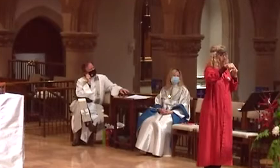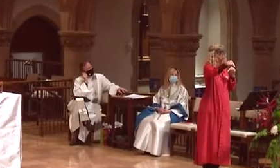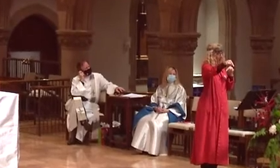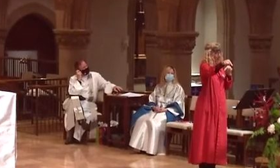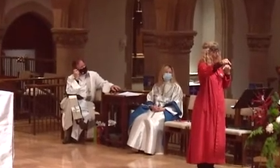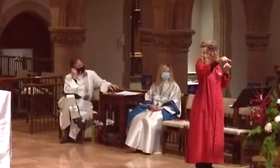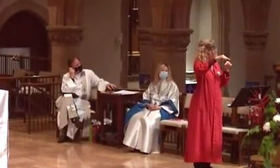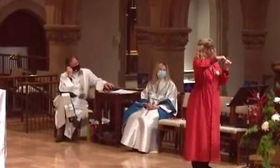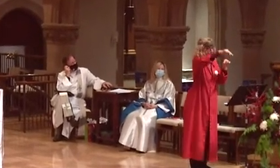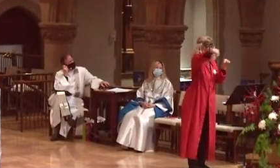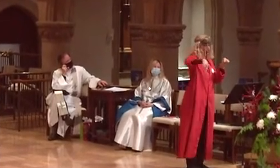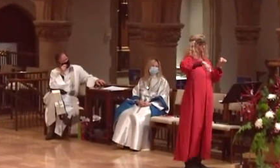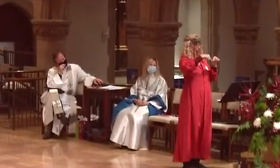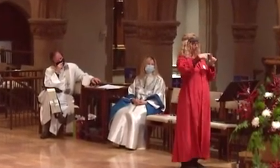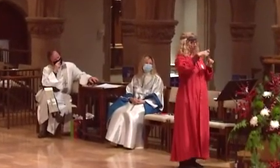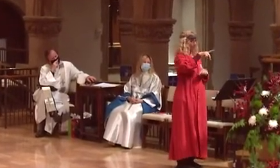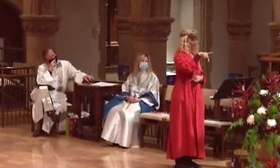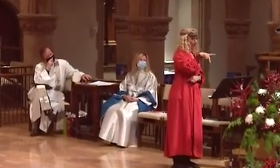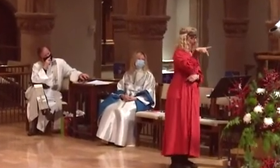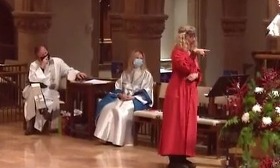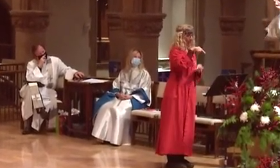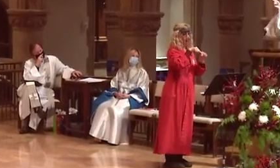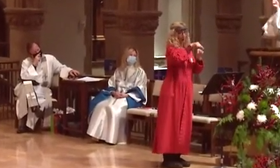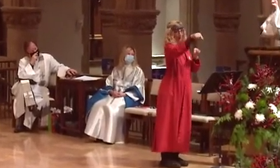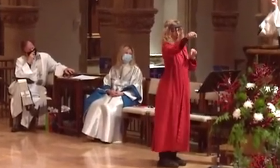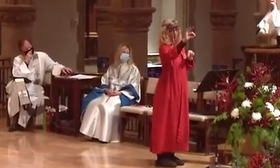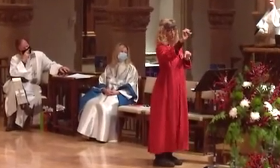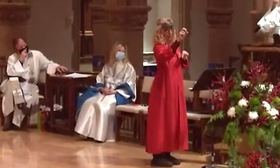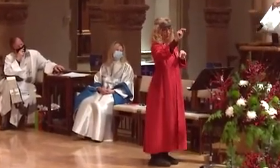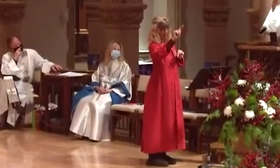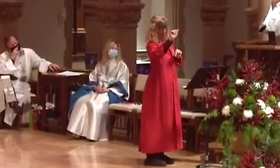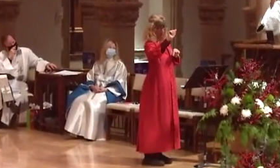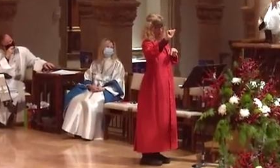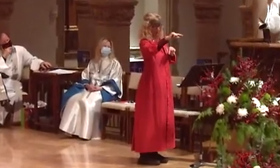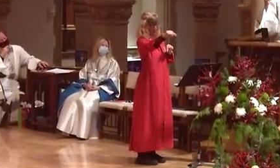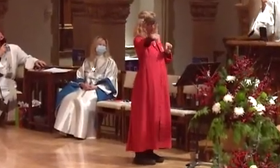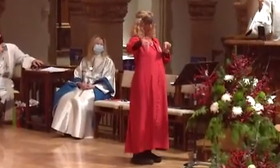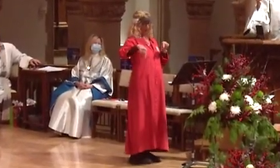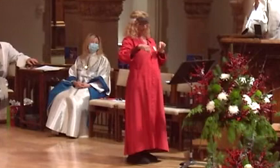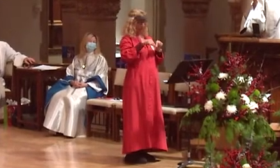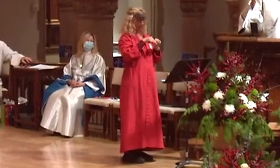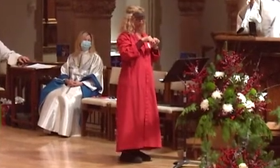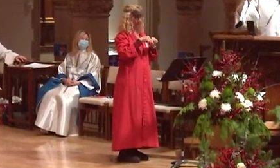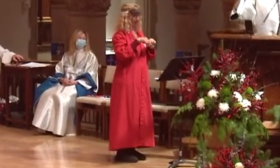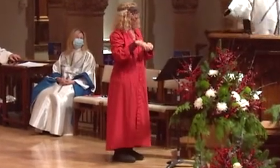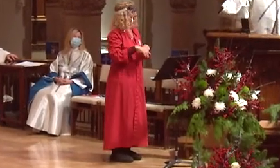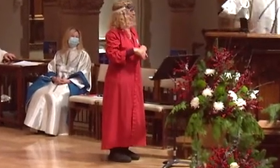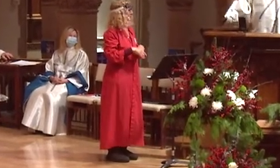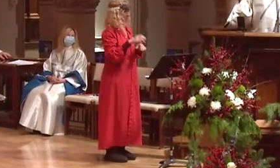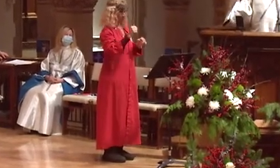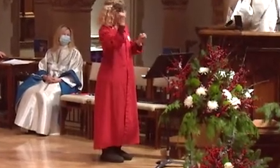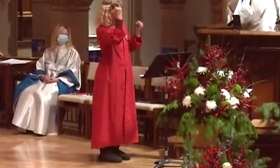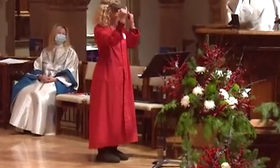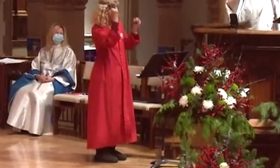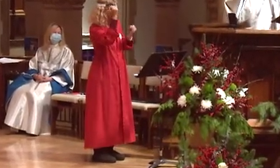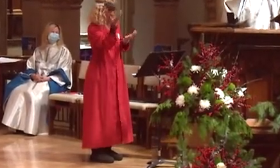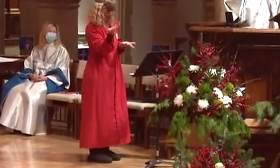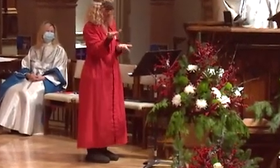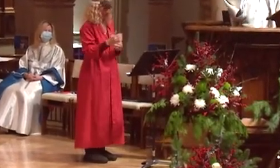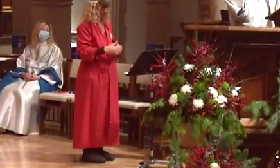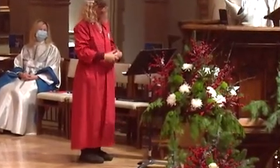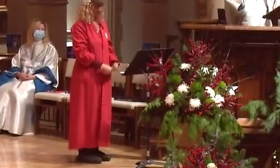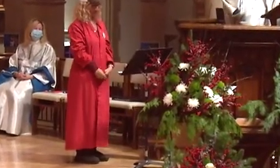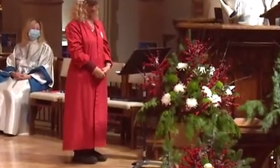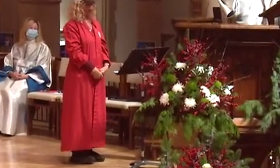a round trip from Pasadena to Fontana. I've been driving a lot, so you can imagine. La